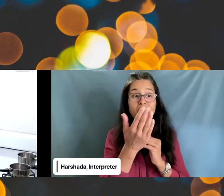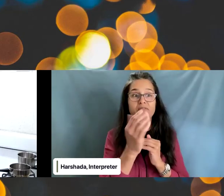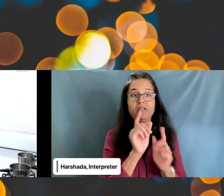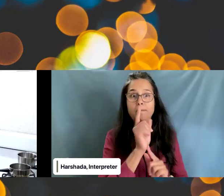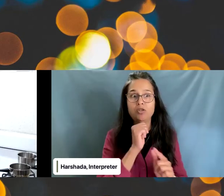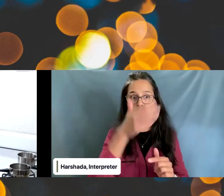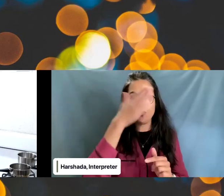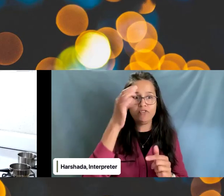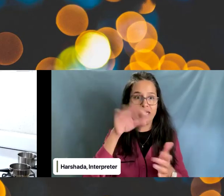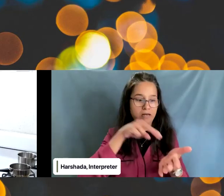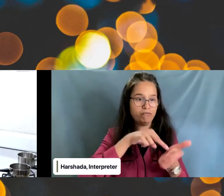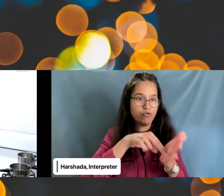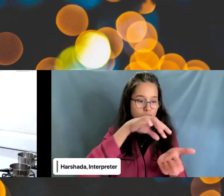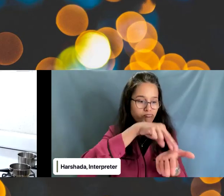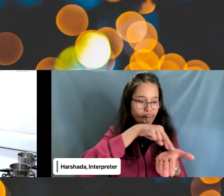It's using a fork.